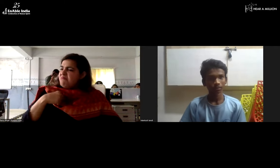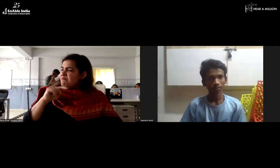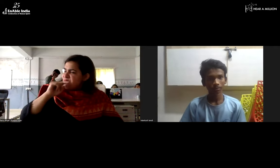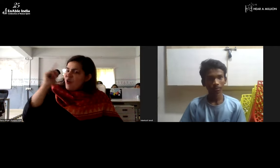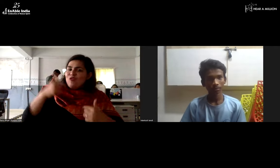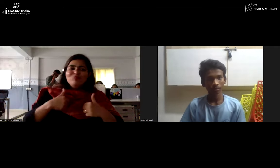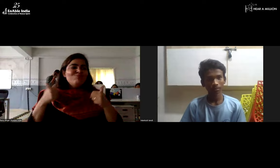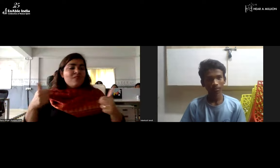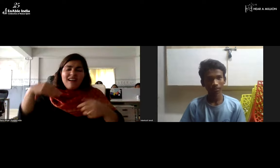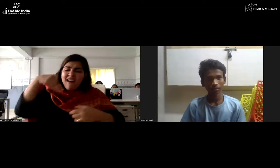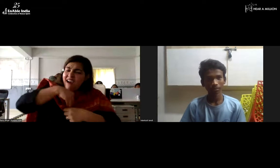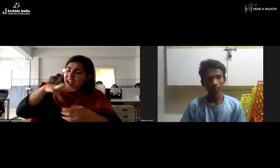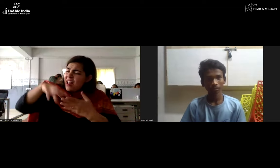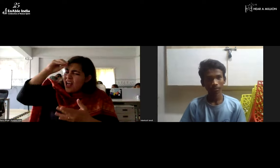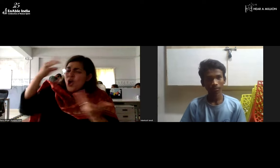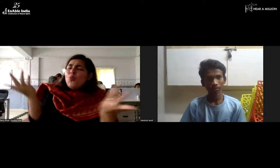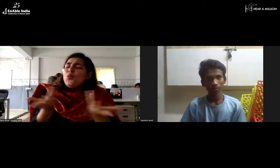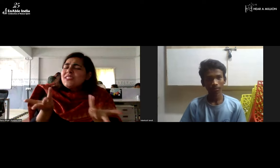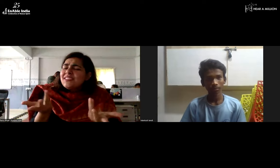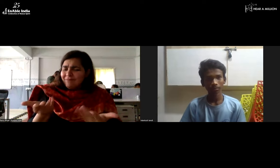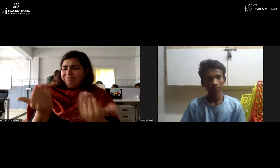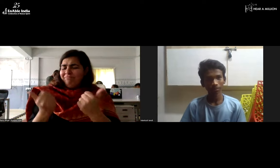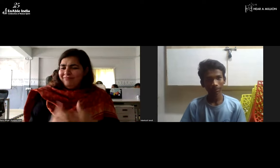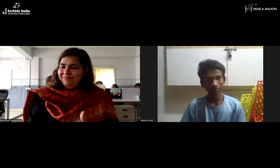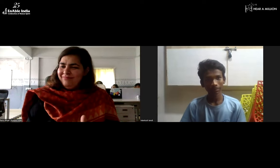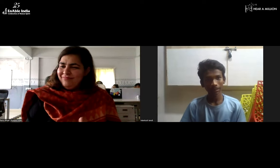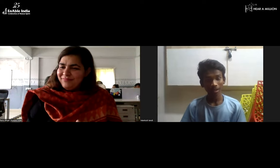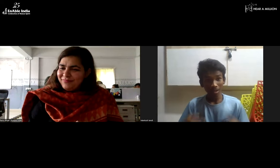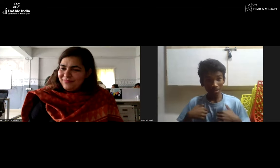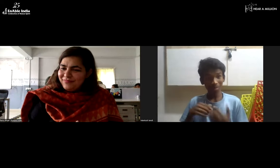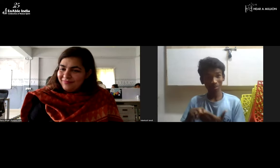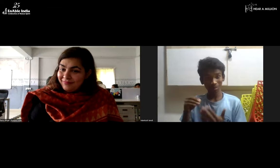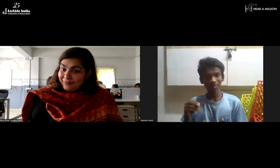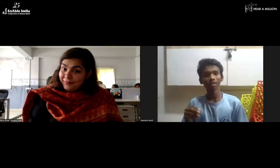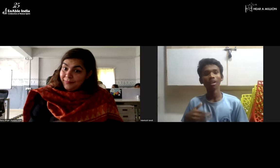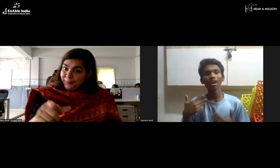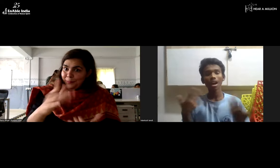Not any other school, the same school, Happy Hand School?